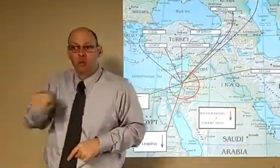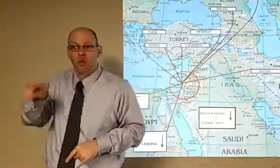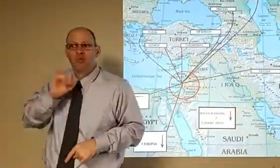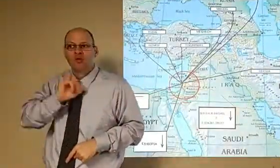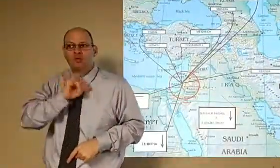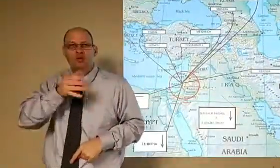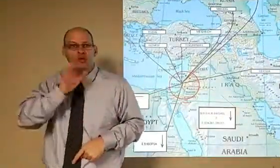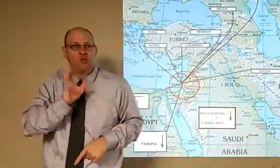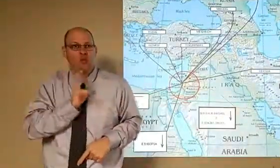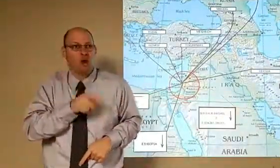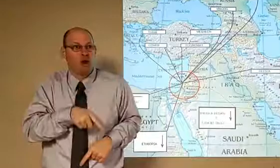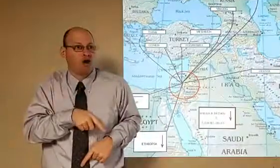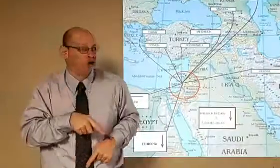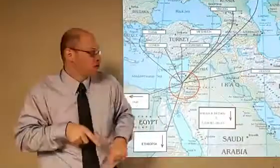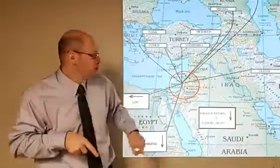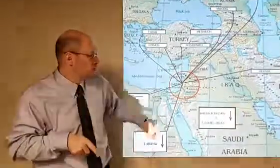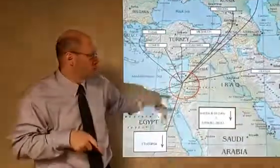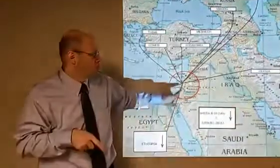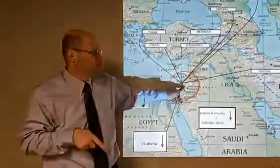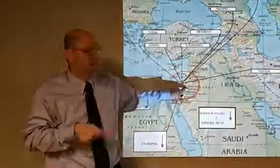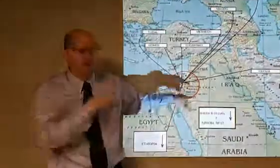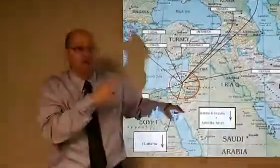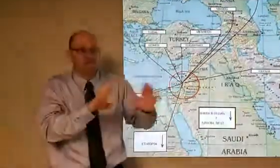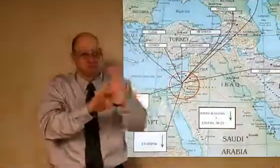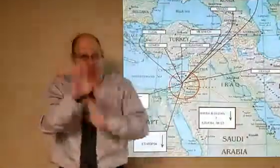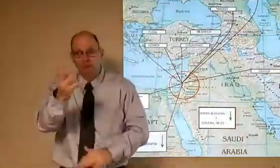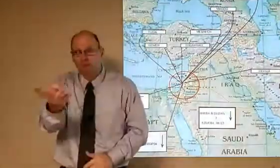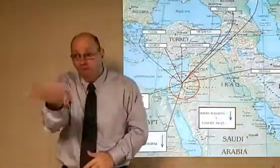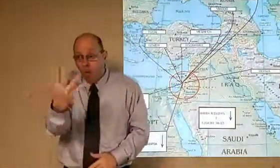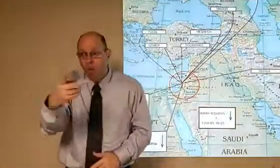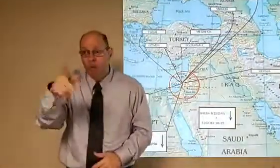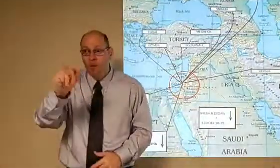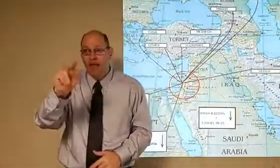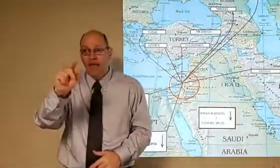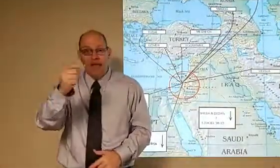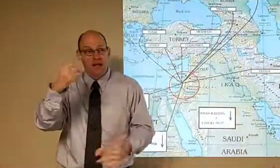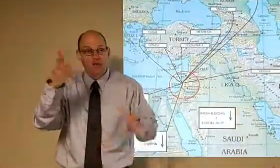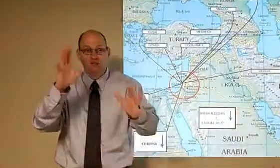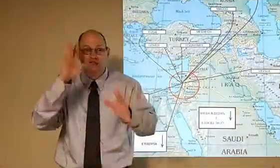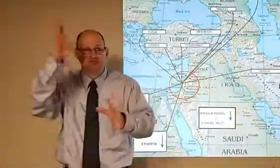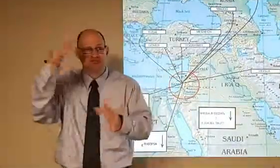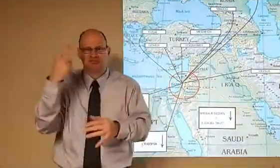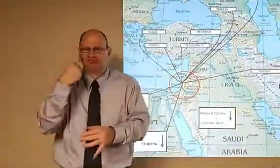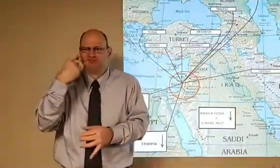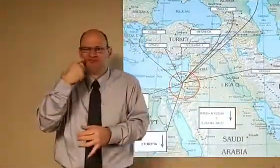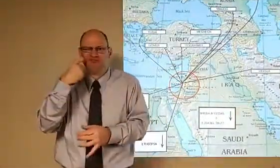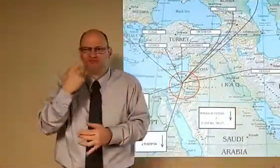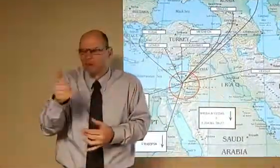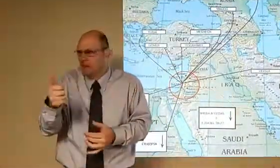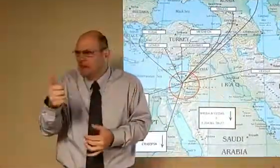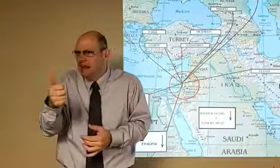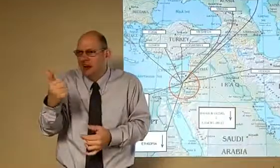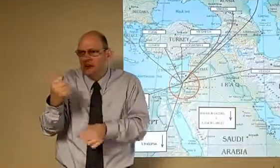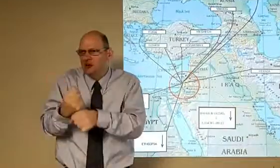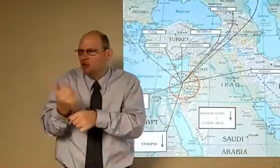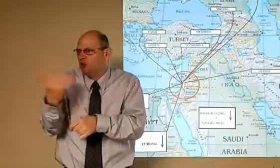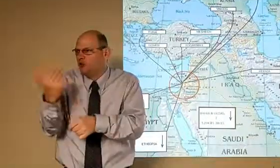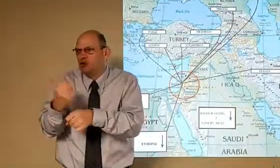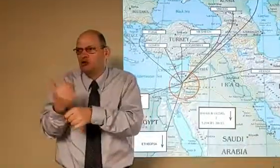that water, take all the contaminants inside of it, which would be, you know, salt and other things, and clean it. And it's